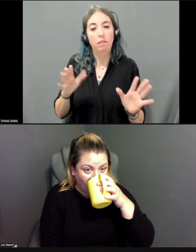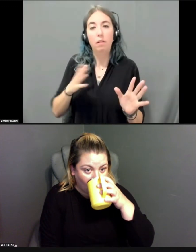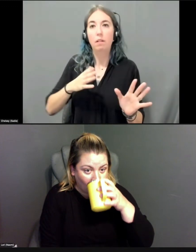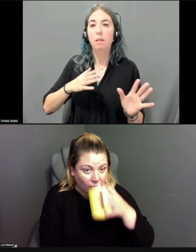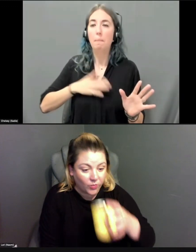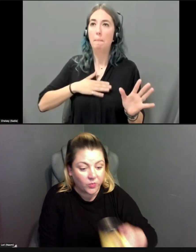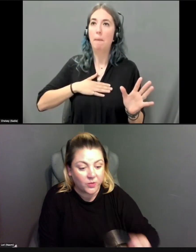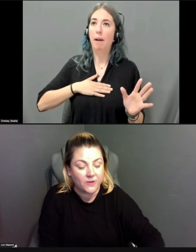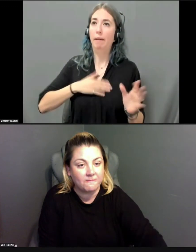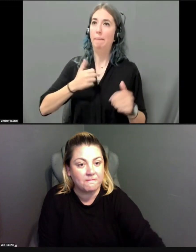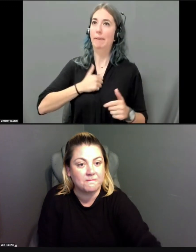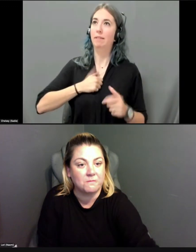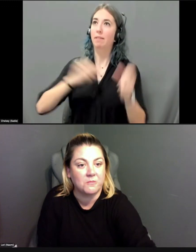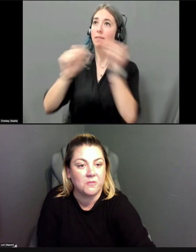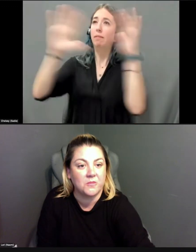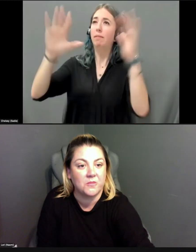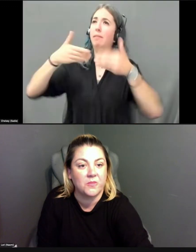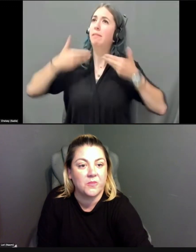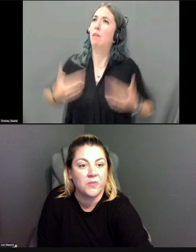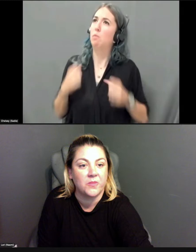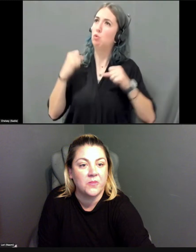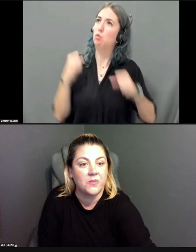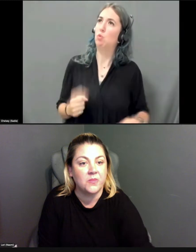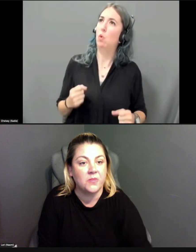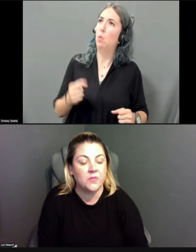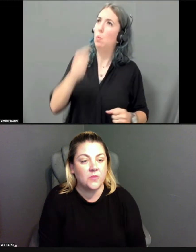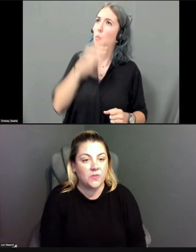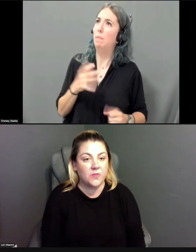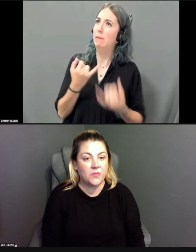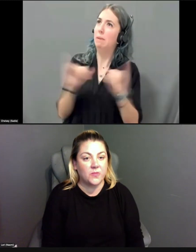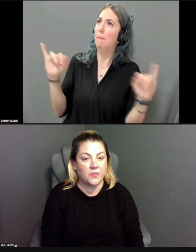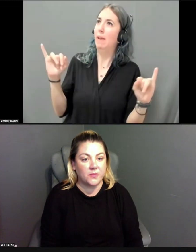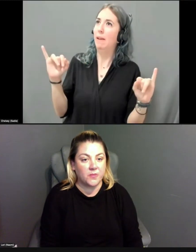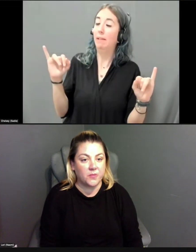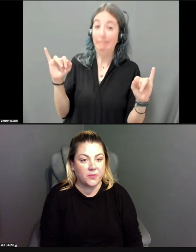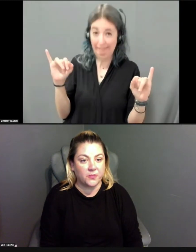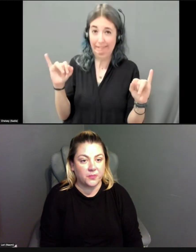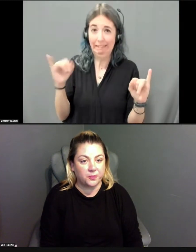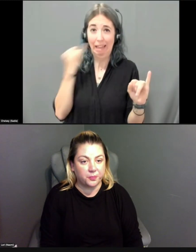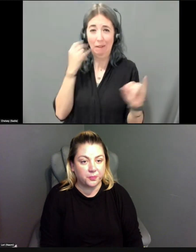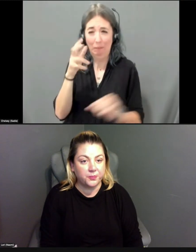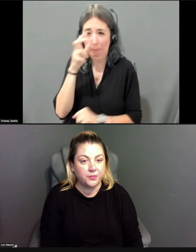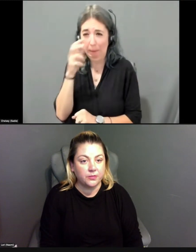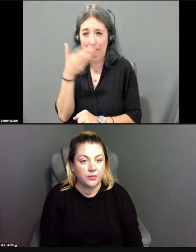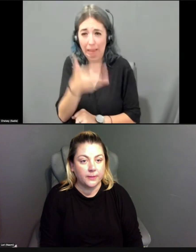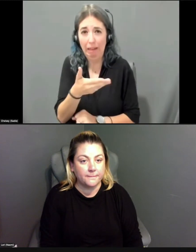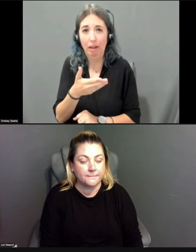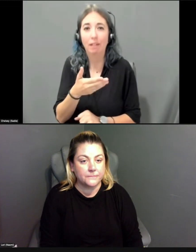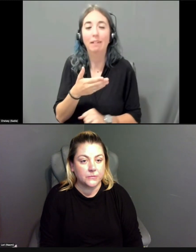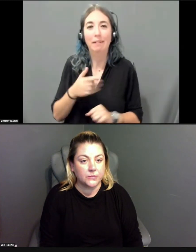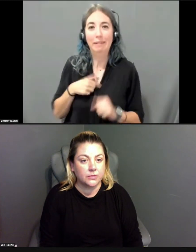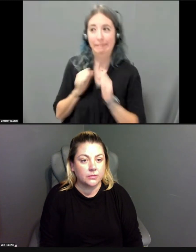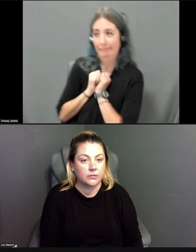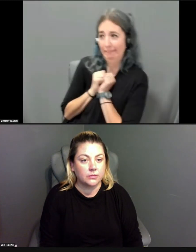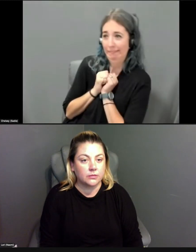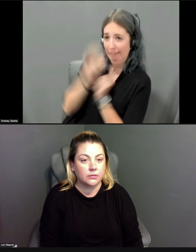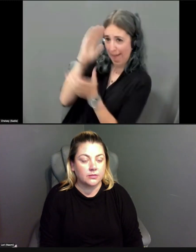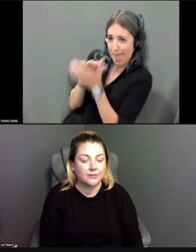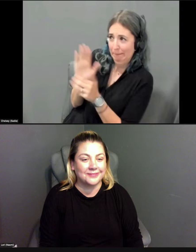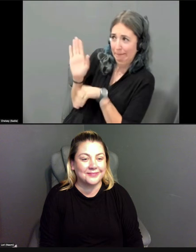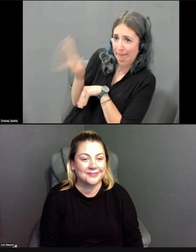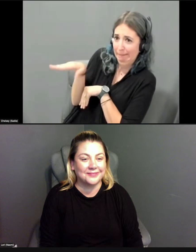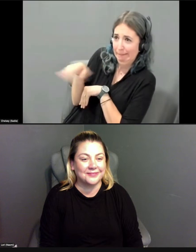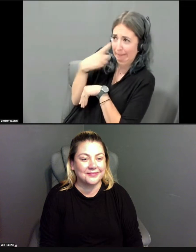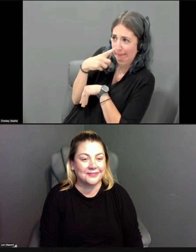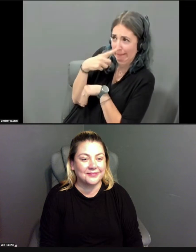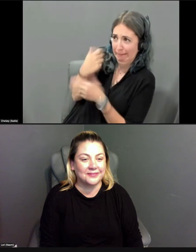spiders, or if there's bugs or anything like that in the house, like I just can't. I have to ask my husband to deal with it. That is not